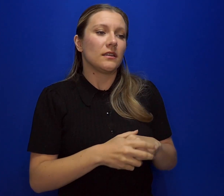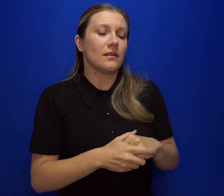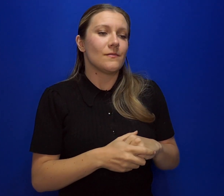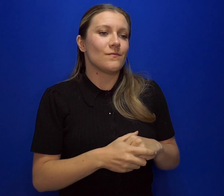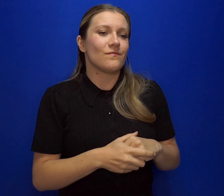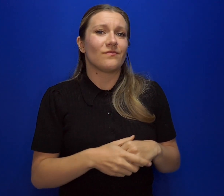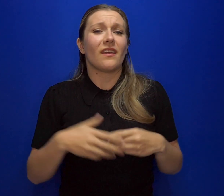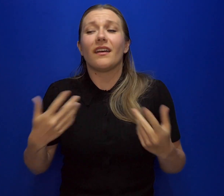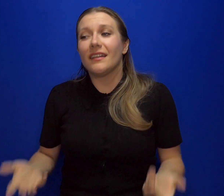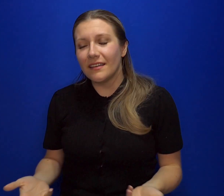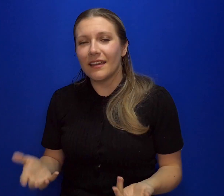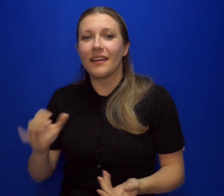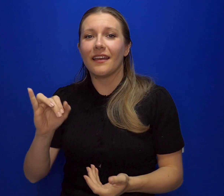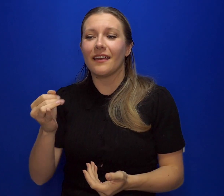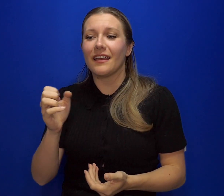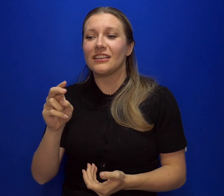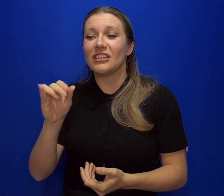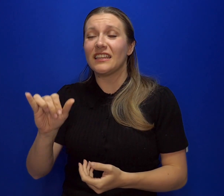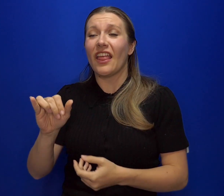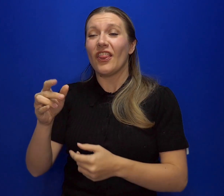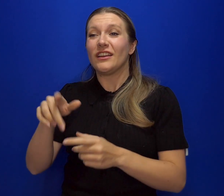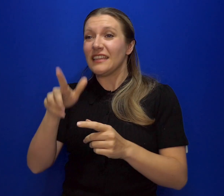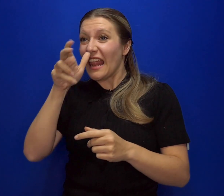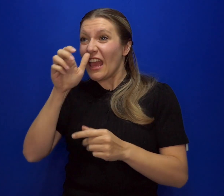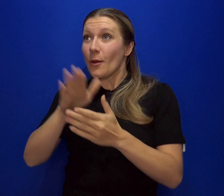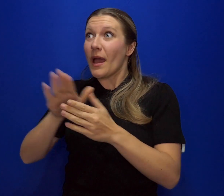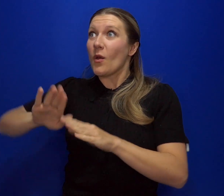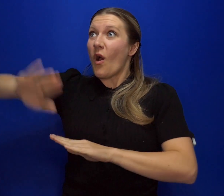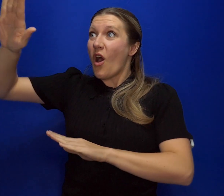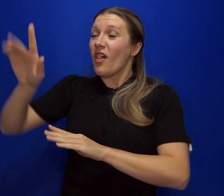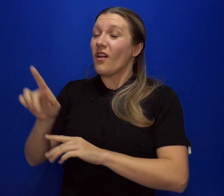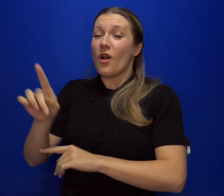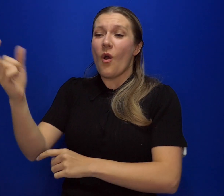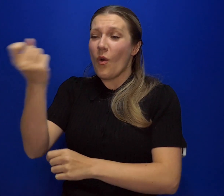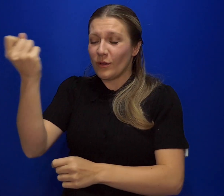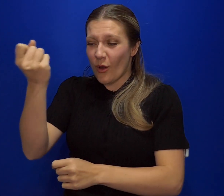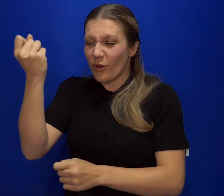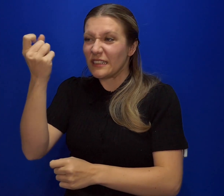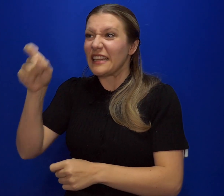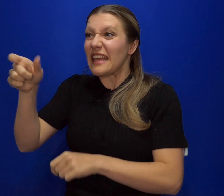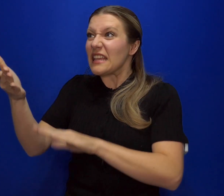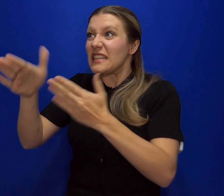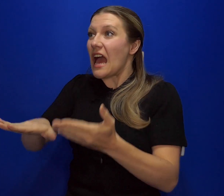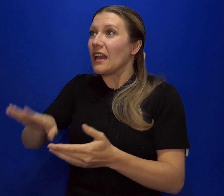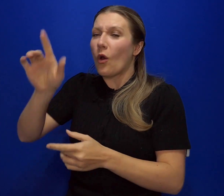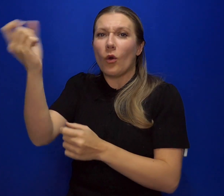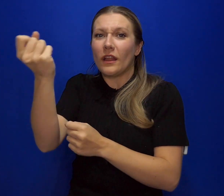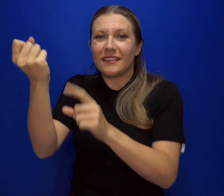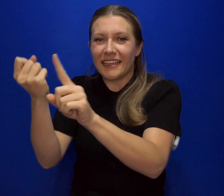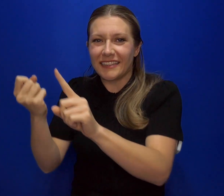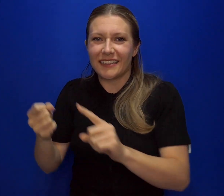right. Jenny, there's an ant on my wall. Hold. I was going to say, it looks like you're looking at like... This has to die. Give me a